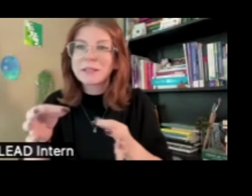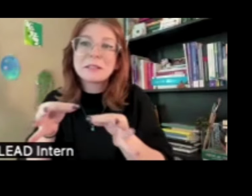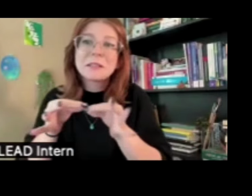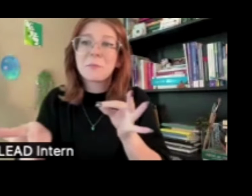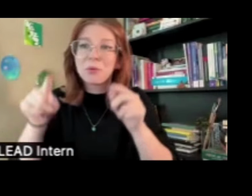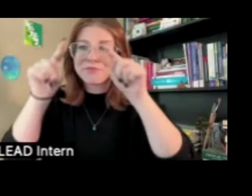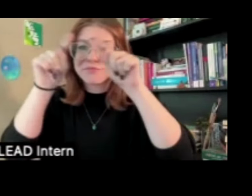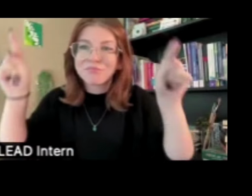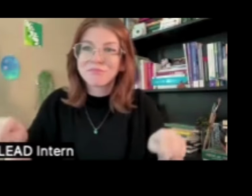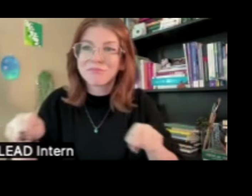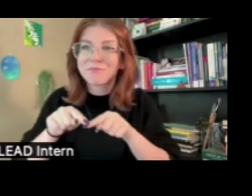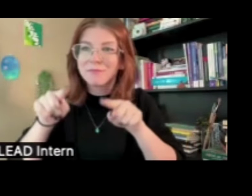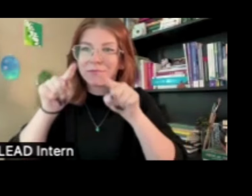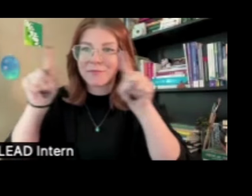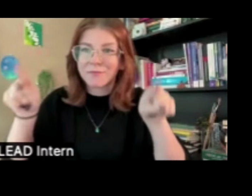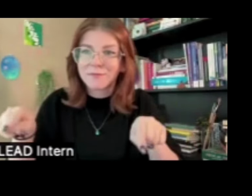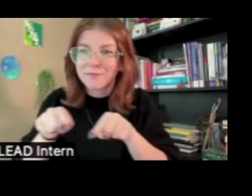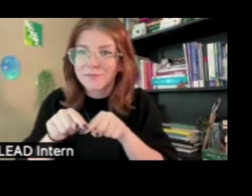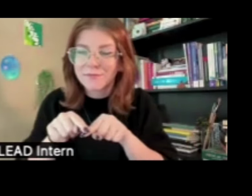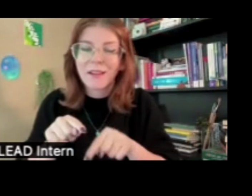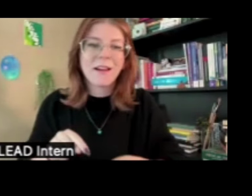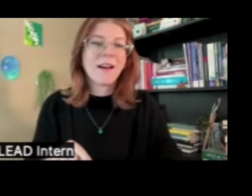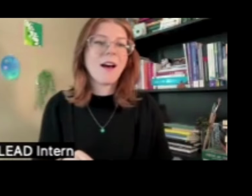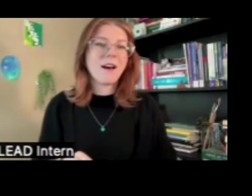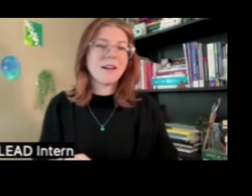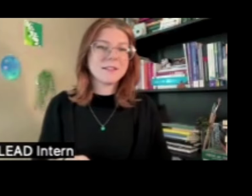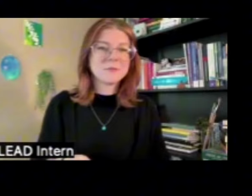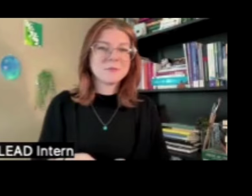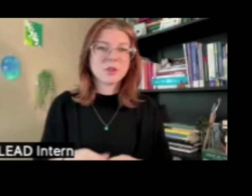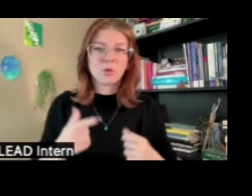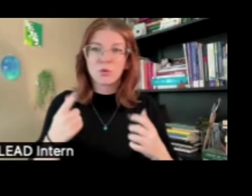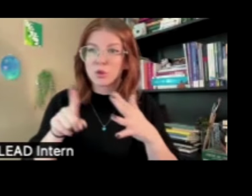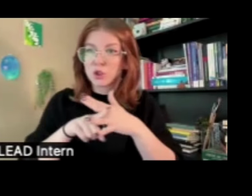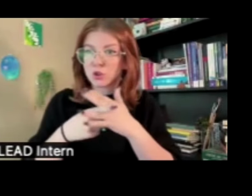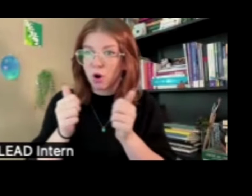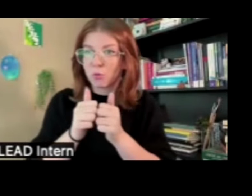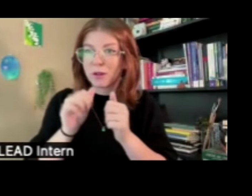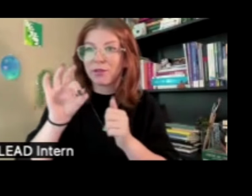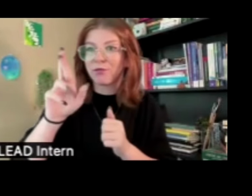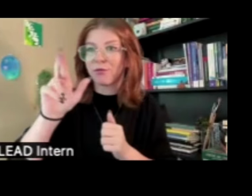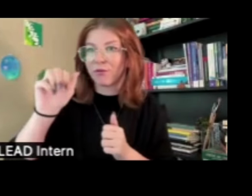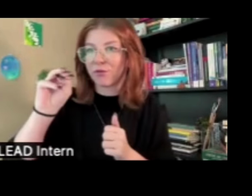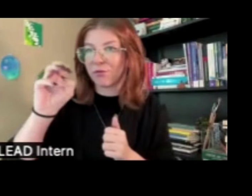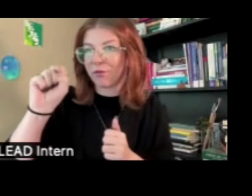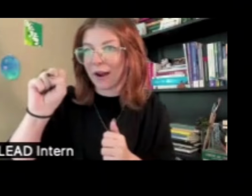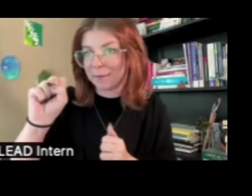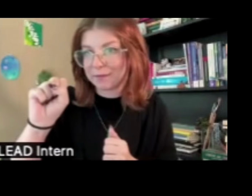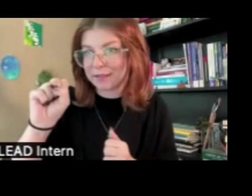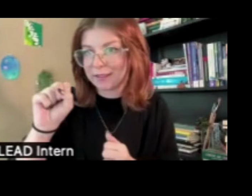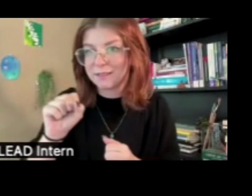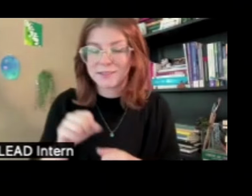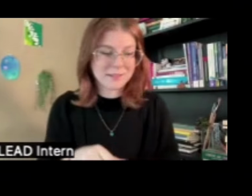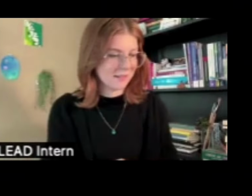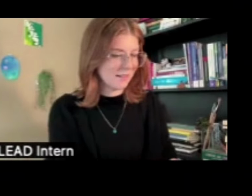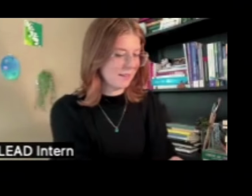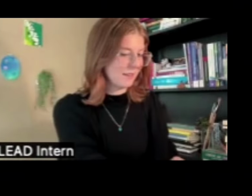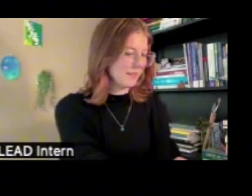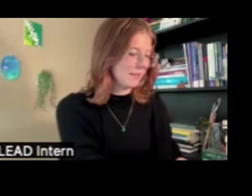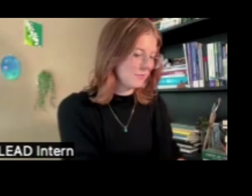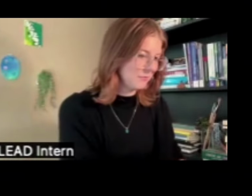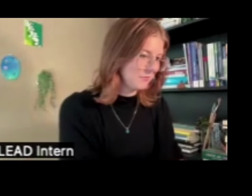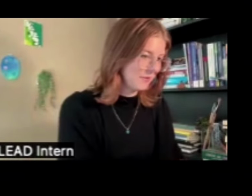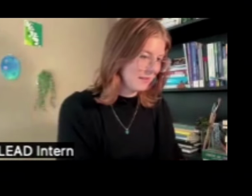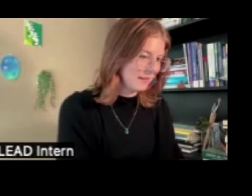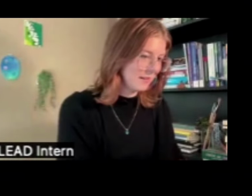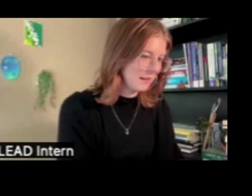Make them more ornate if you'd like. You can keep them simple where they're square or straight edges. And so I might get